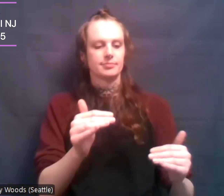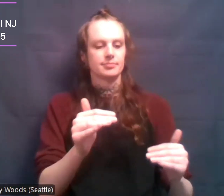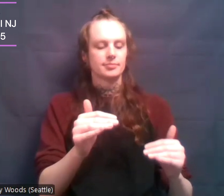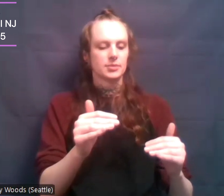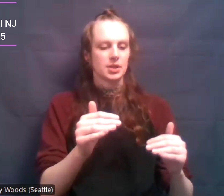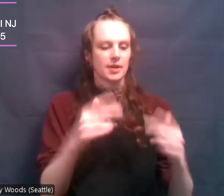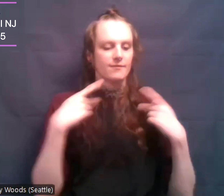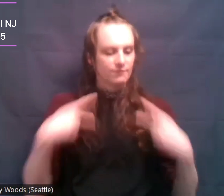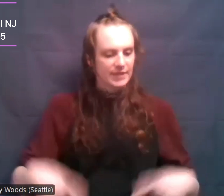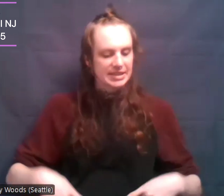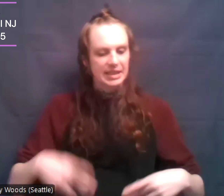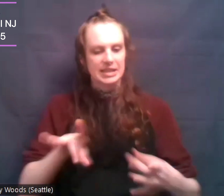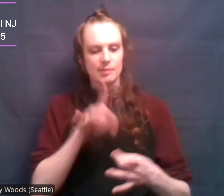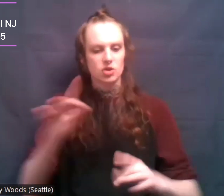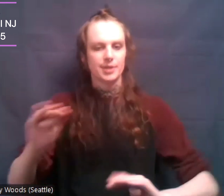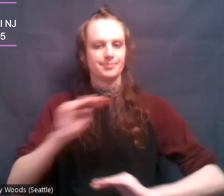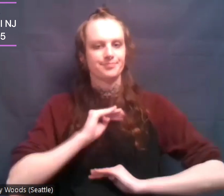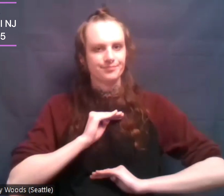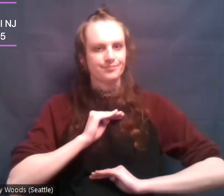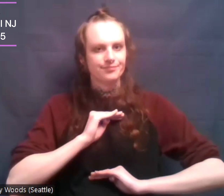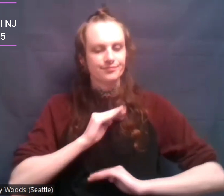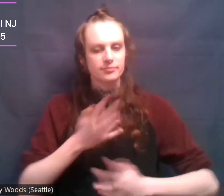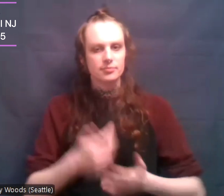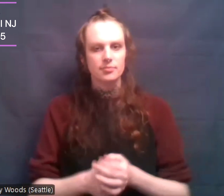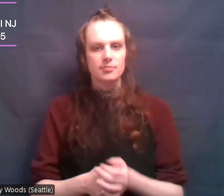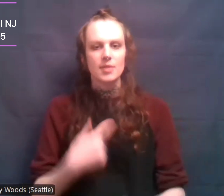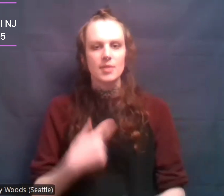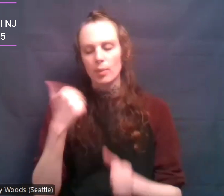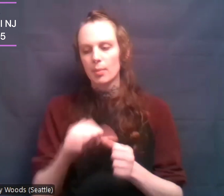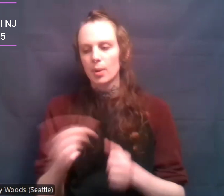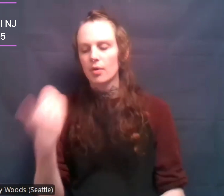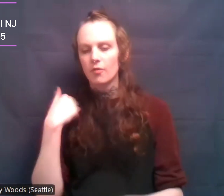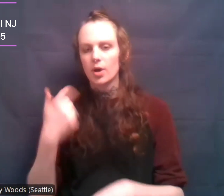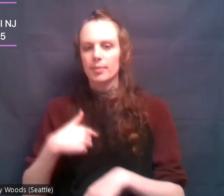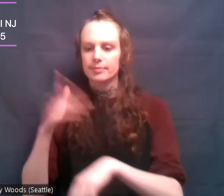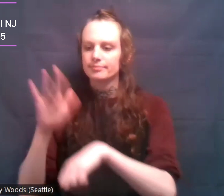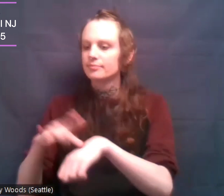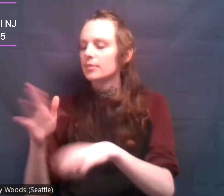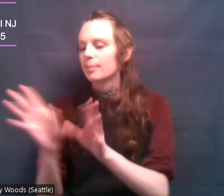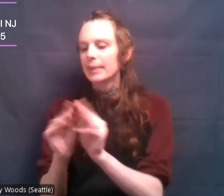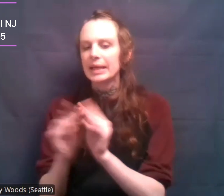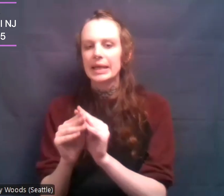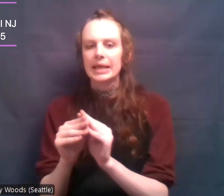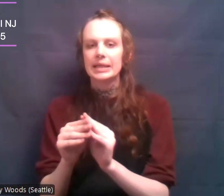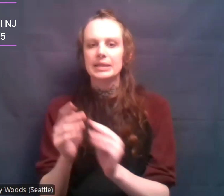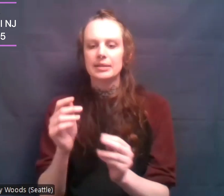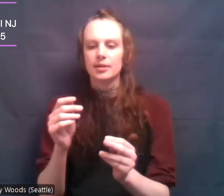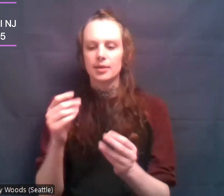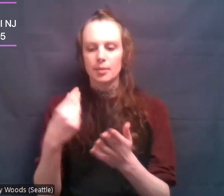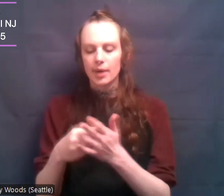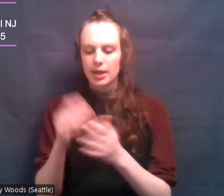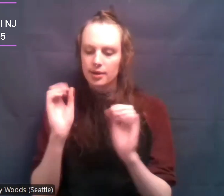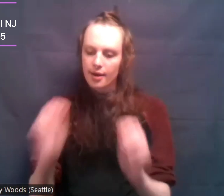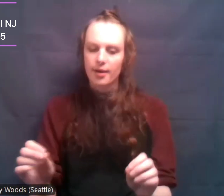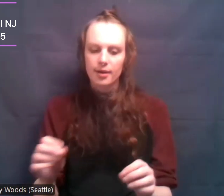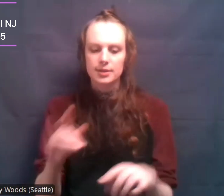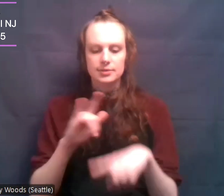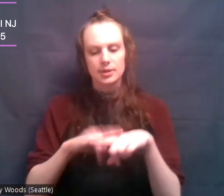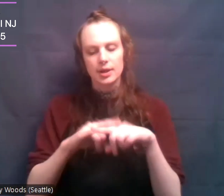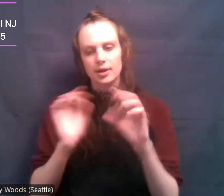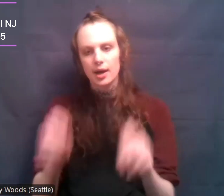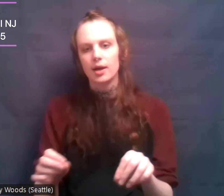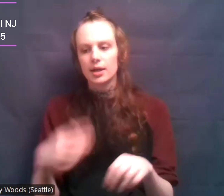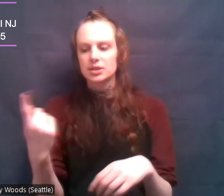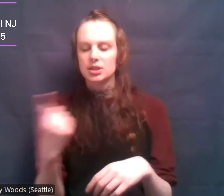I remember I went to a meeting and I didn't have any money and I didn't have any cigarettes and some guy gave me a cigarette and bought me dinner. And you know, I'm not saying